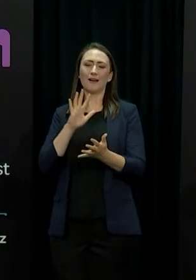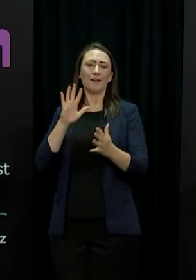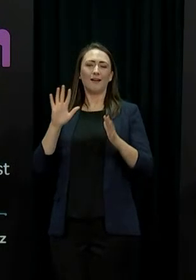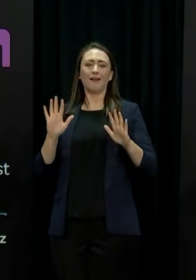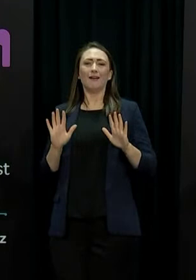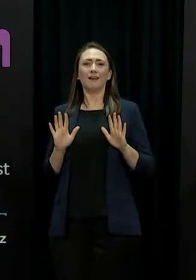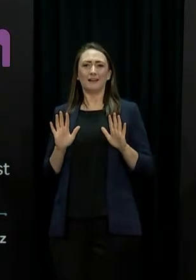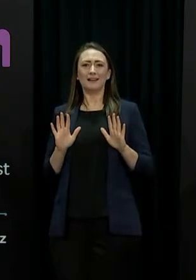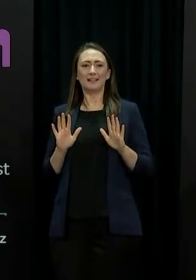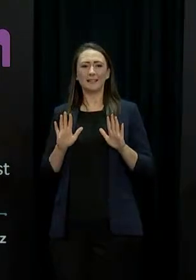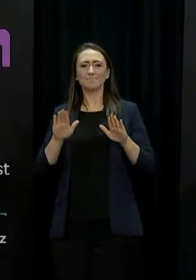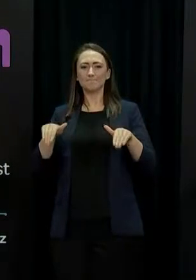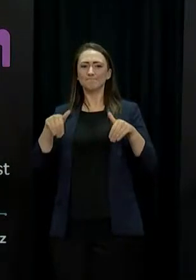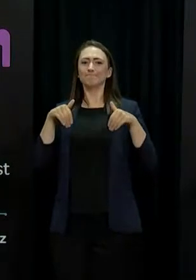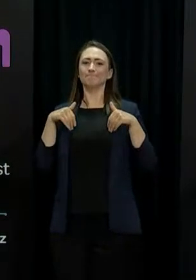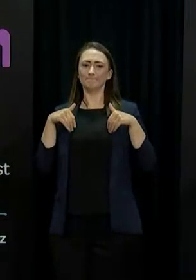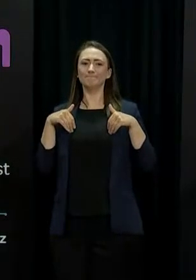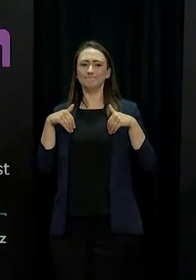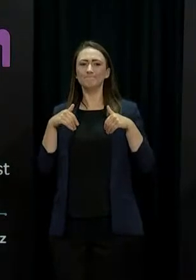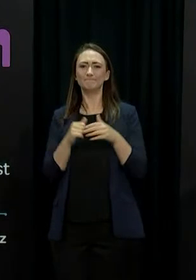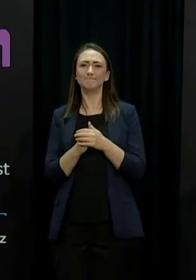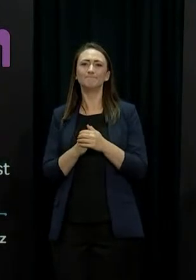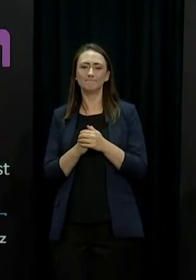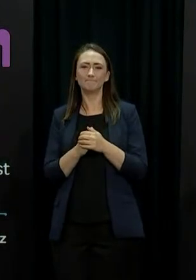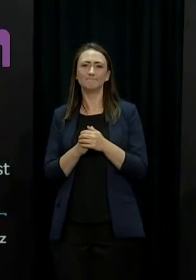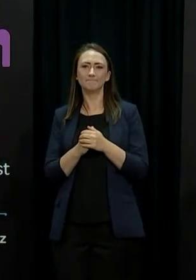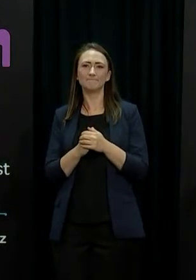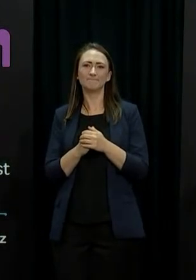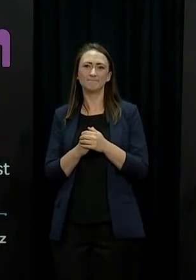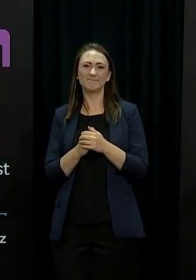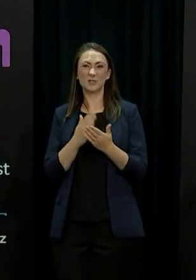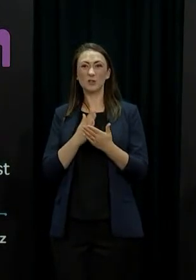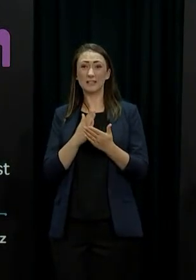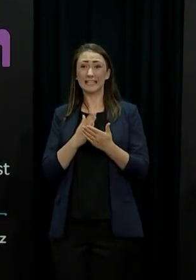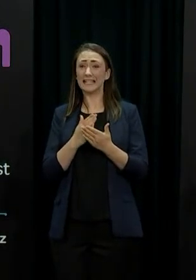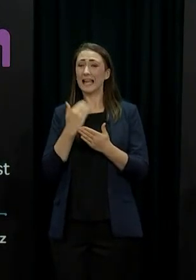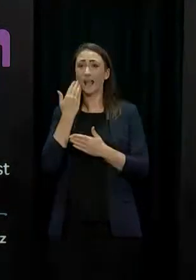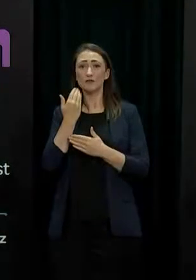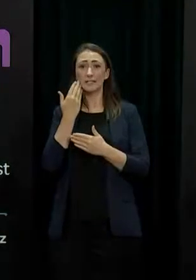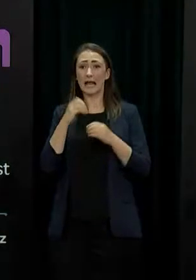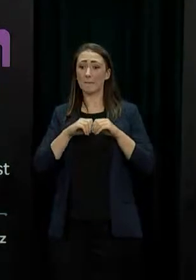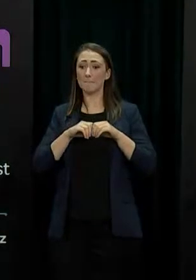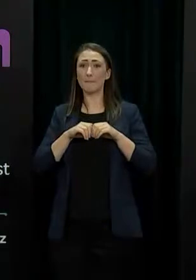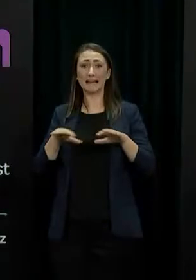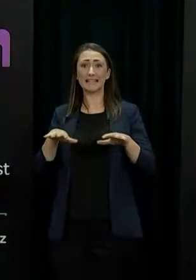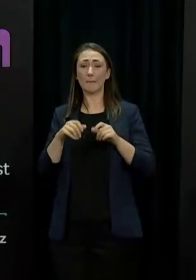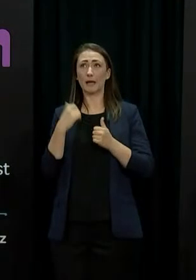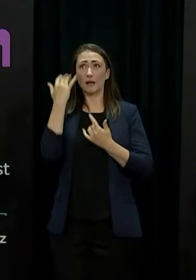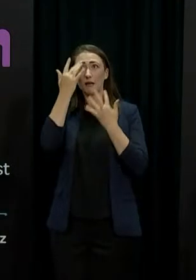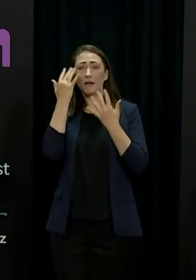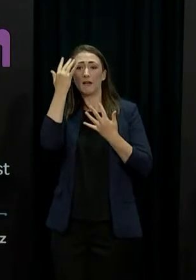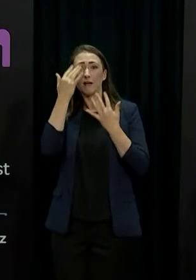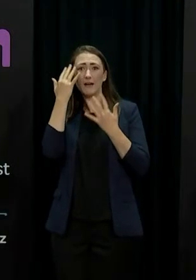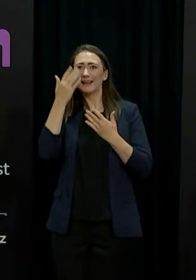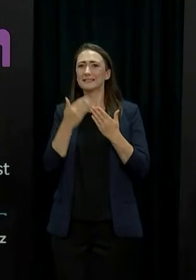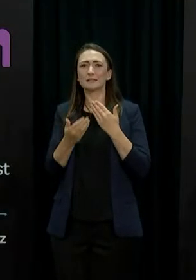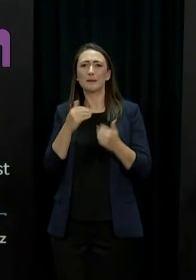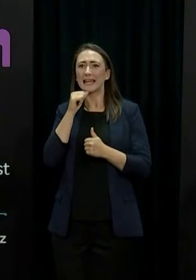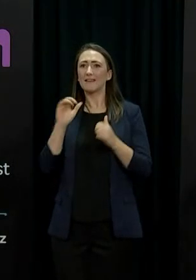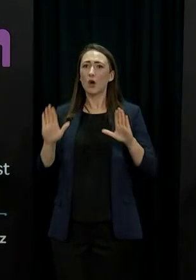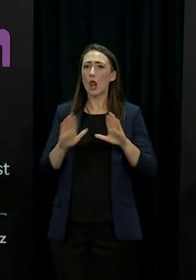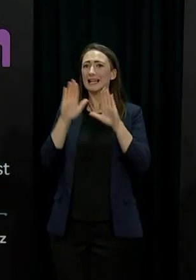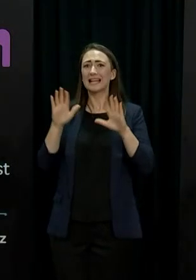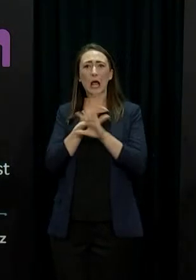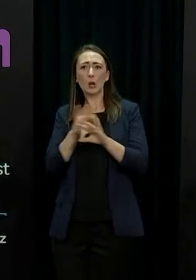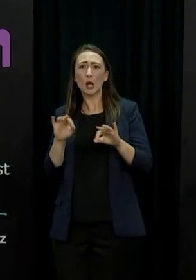something that is I mean, the pandemic is something you carry with you 24/7, even when you're on holiday. So that's the first thing. And I'm putting